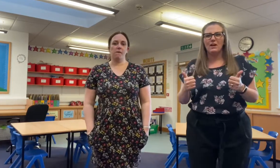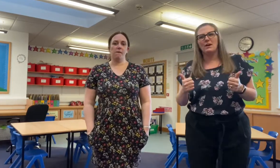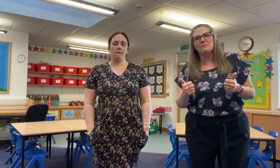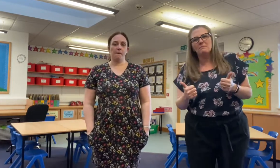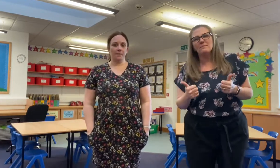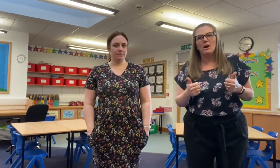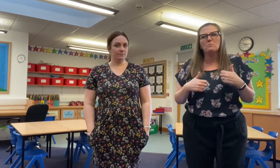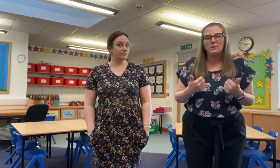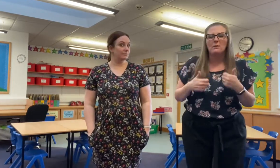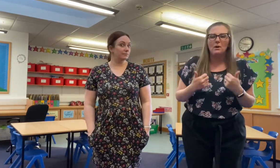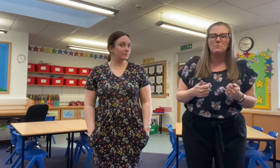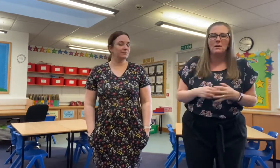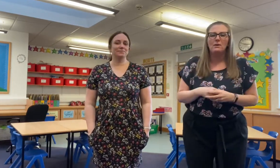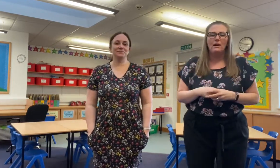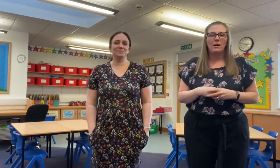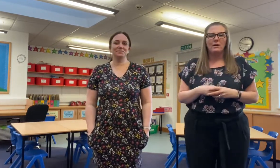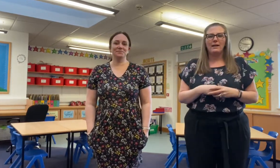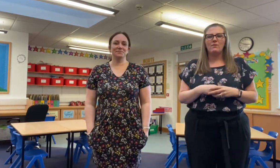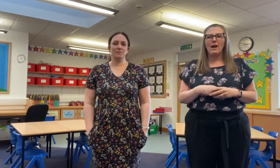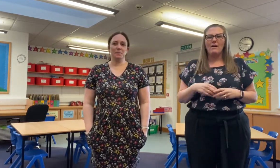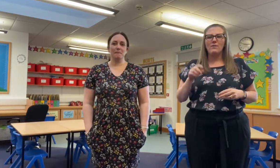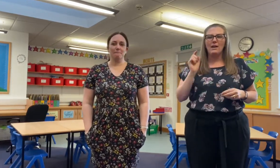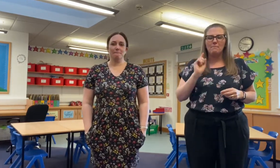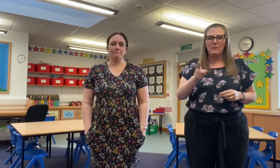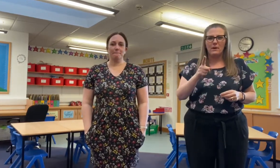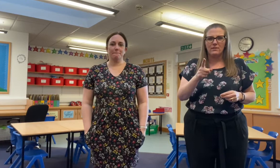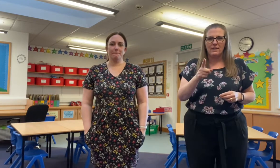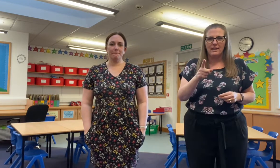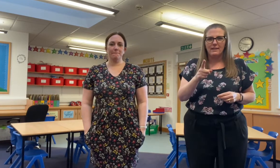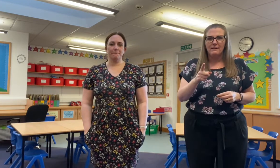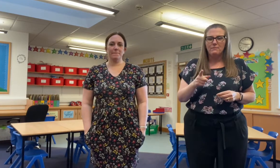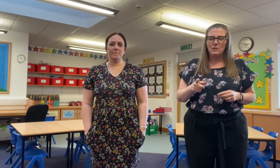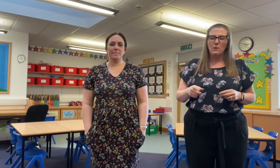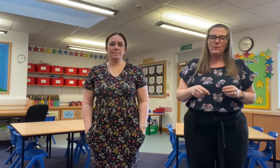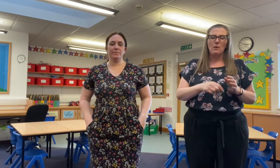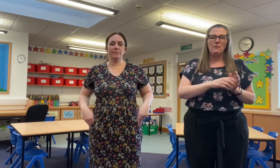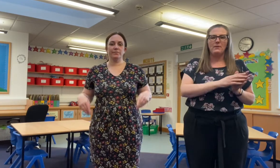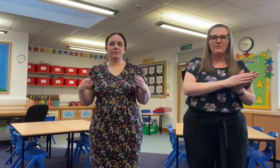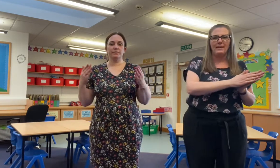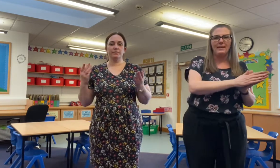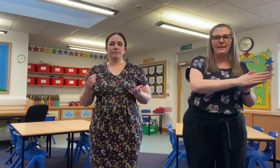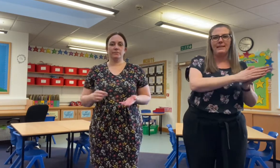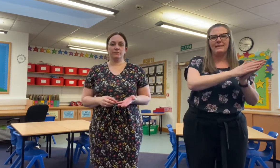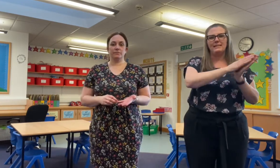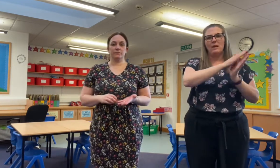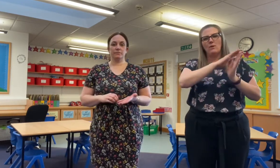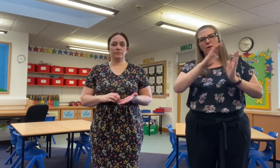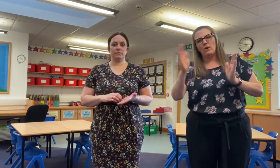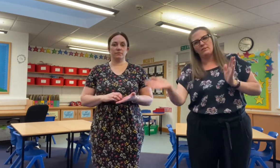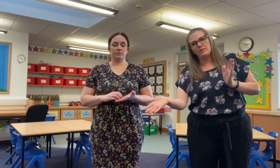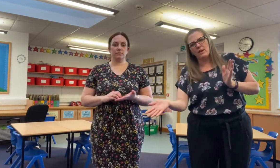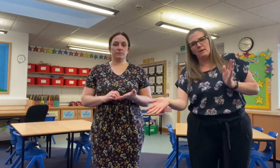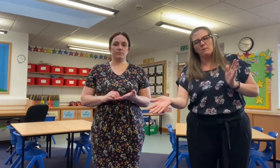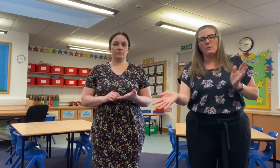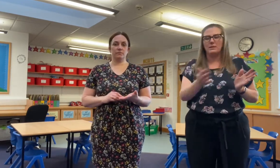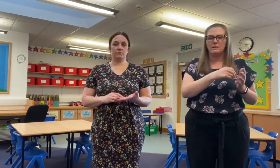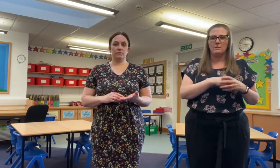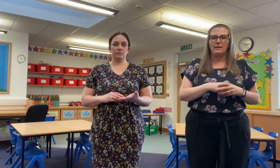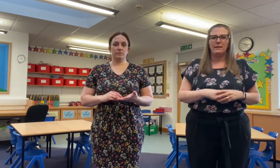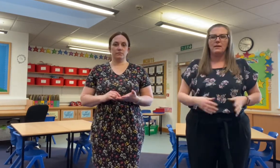bottom. Hope so. Okay, right, have you had a birthday? So if your birthday is over half term or this week, you